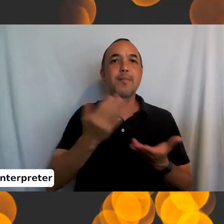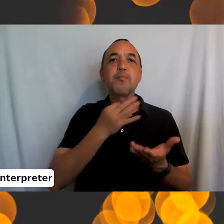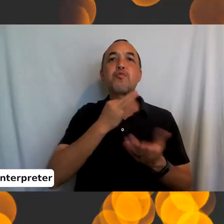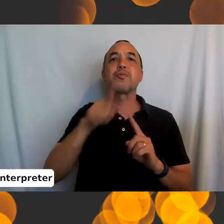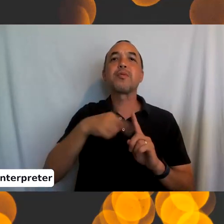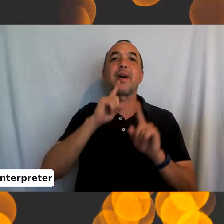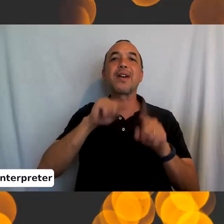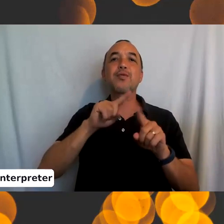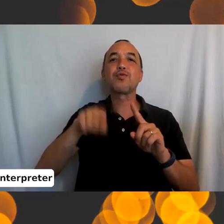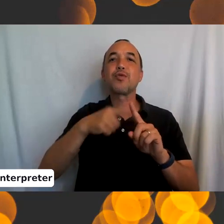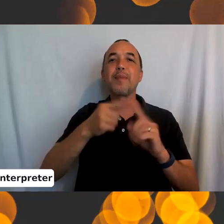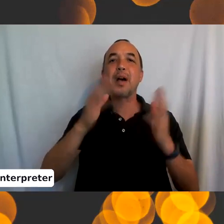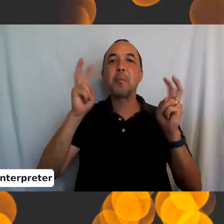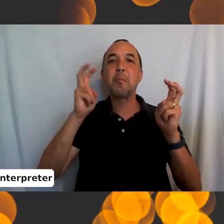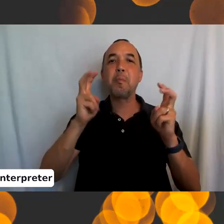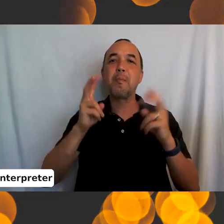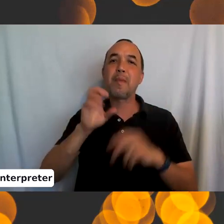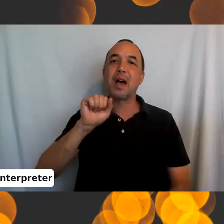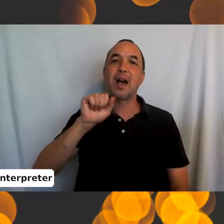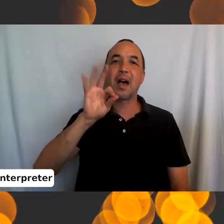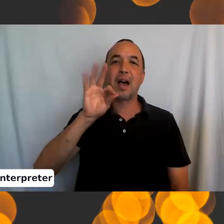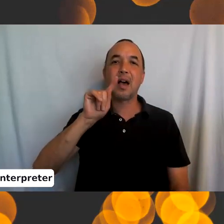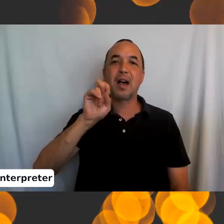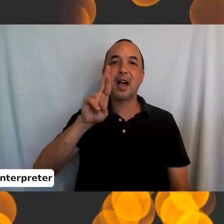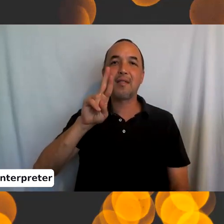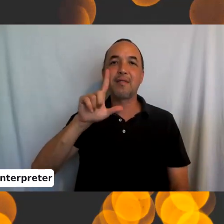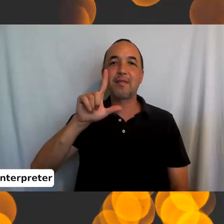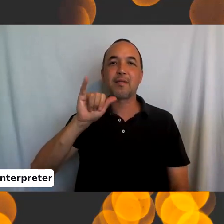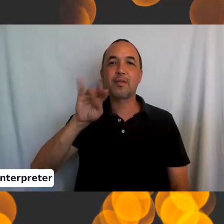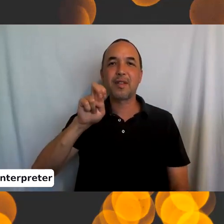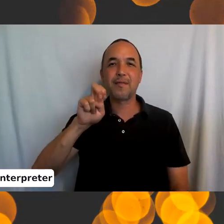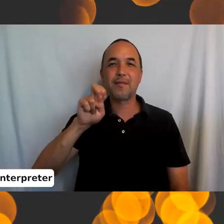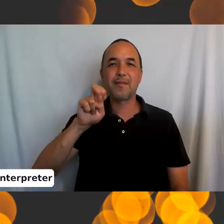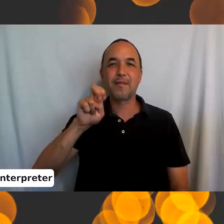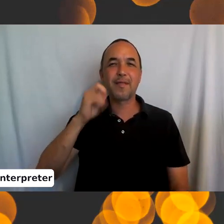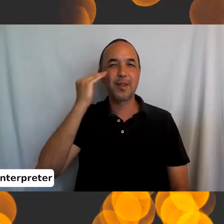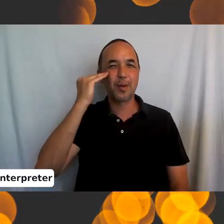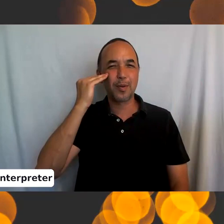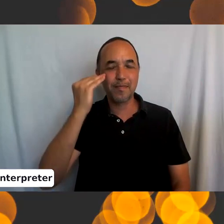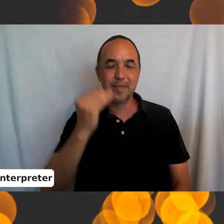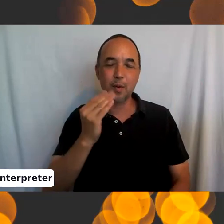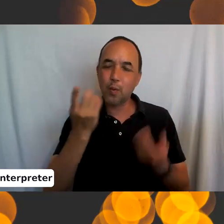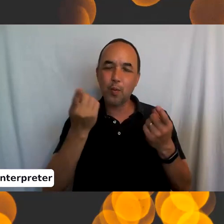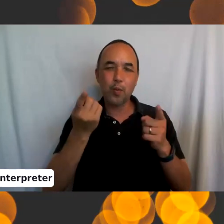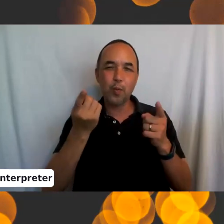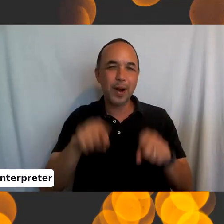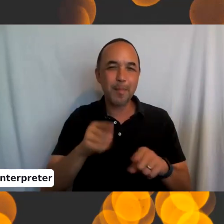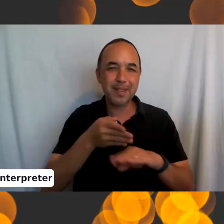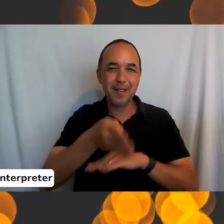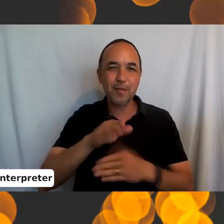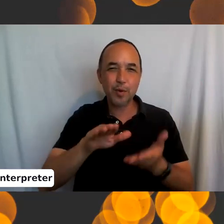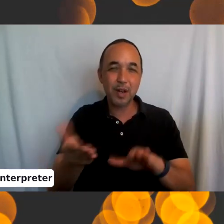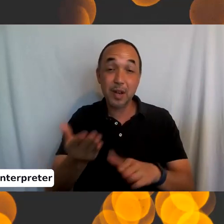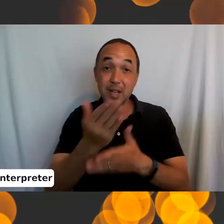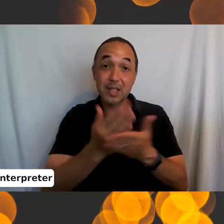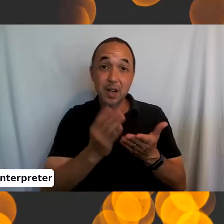afterlife. The reality is that the belief in ghosts, some people are very religious and they're into the paranormal. Some